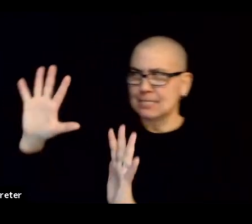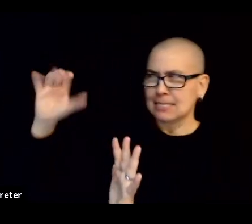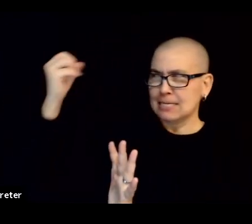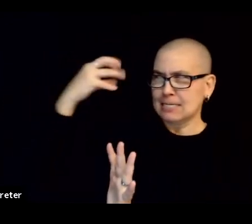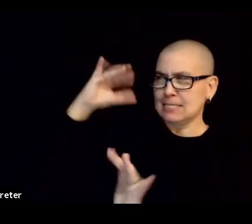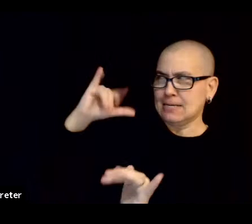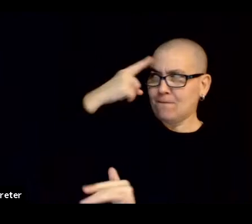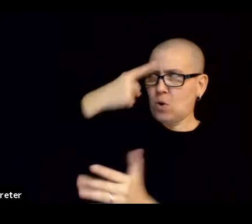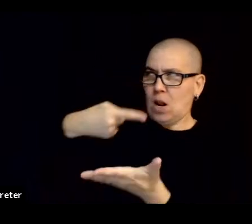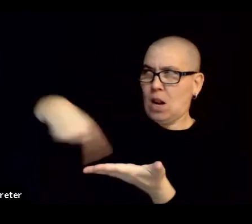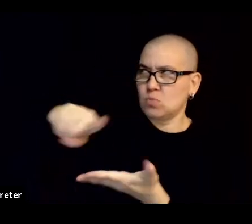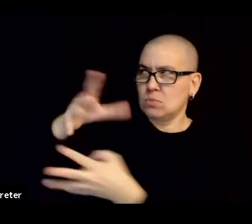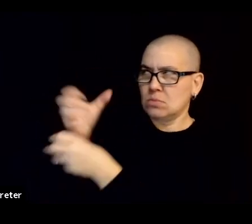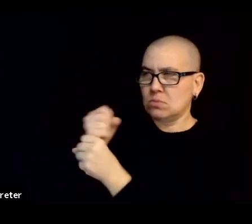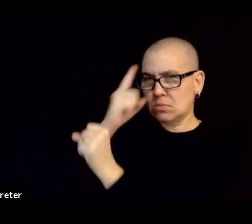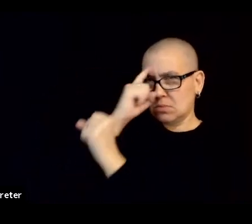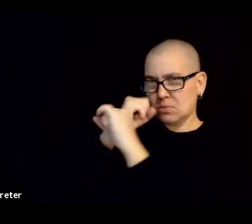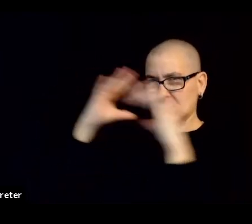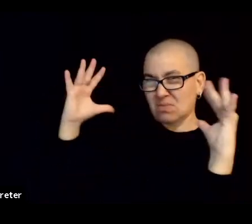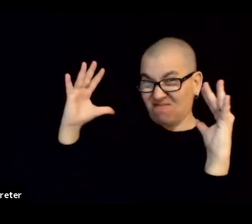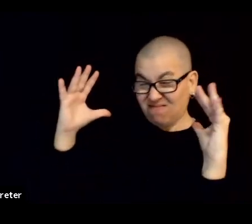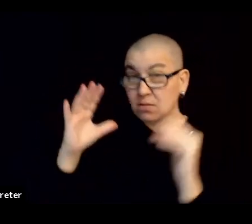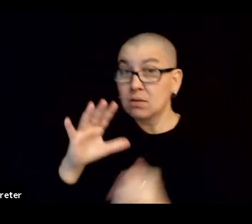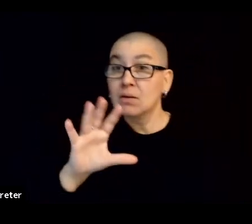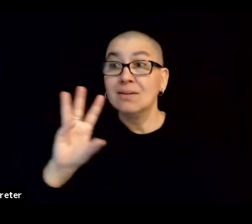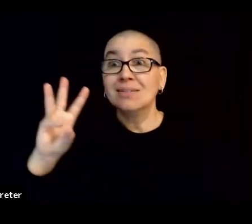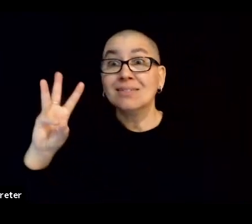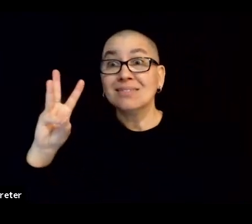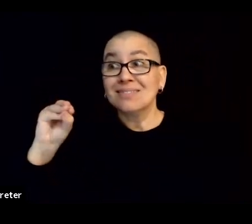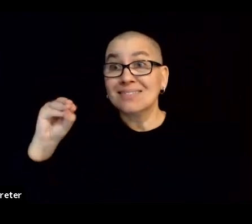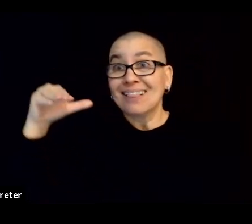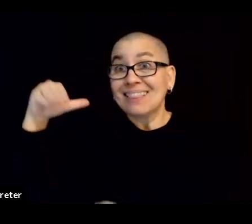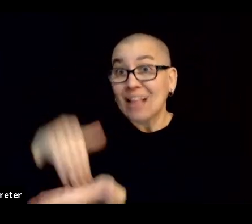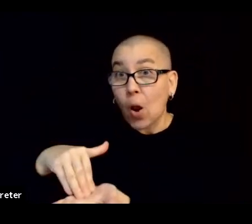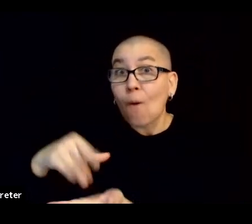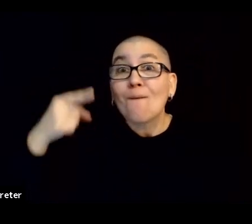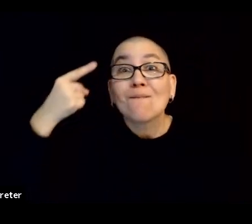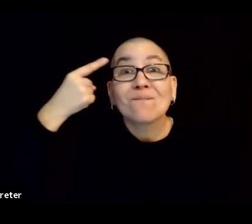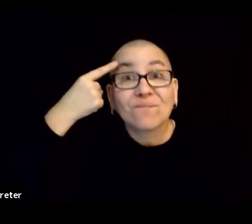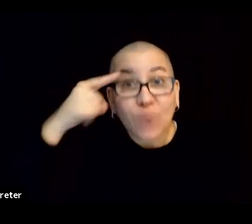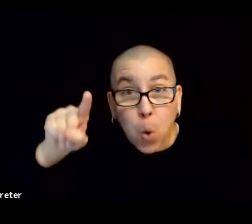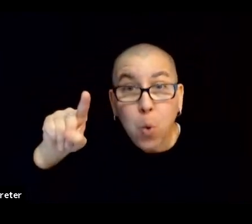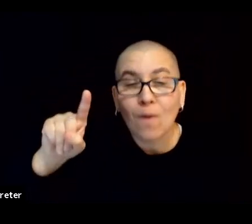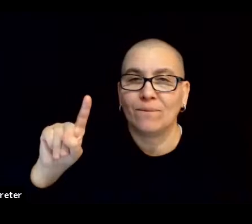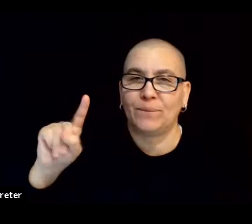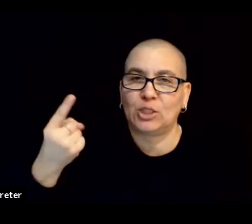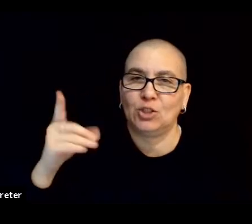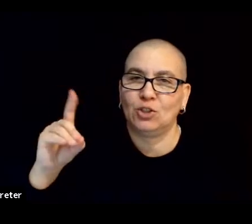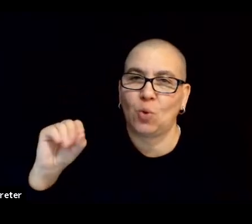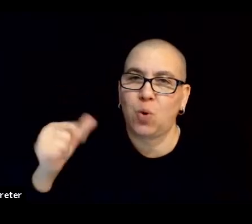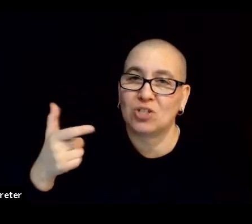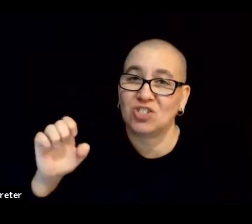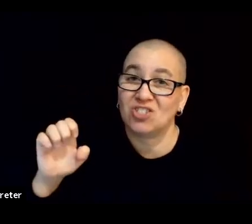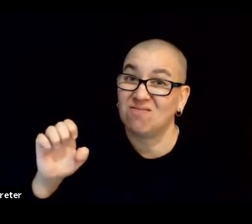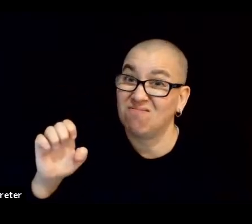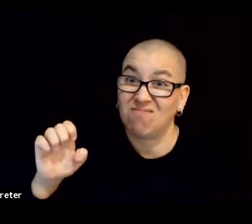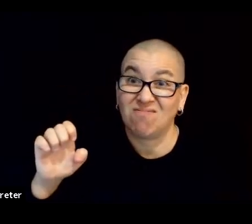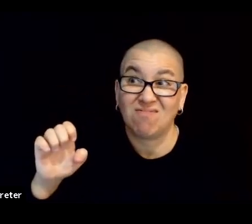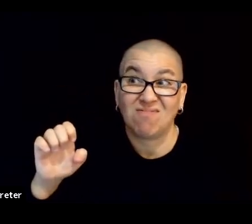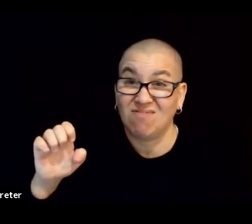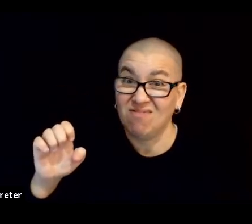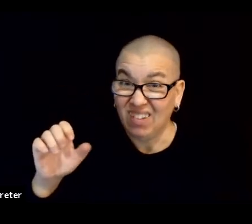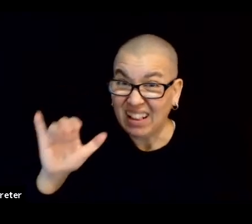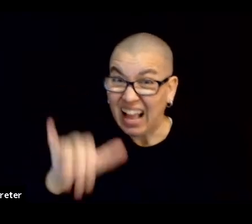the 60,000 first doses, the governor's correct. This week, 12,000 of that 60,000 is